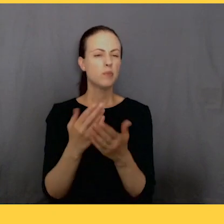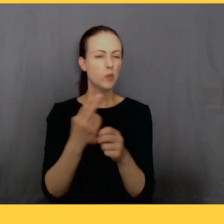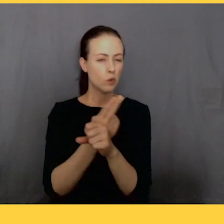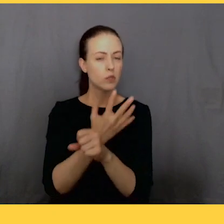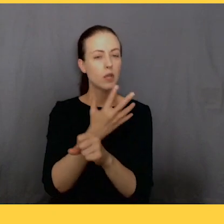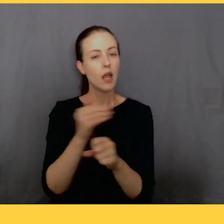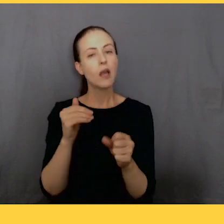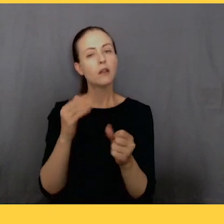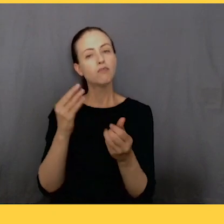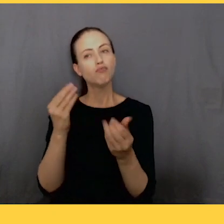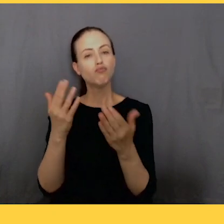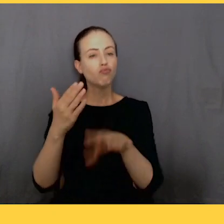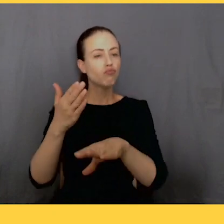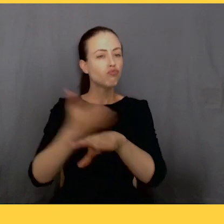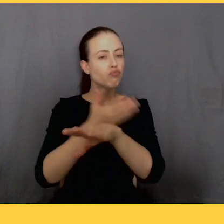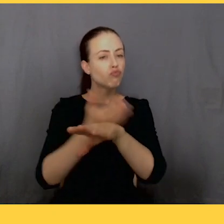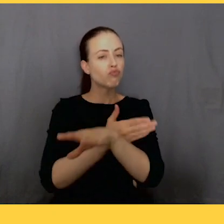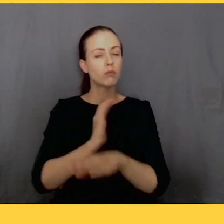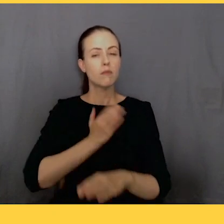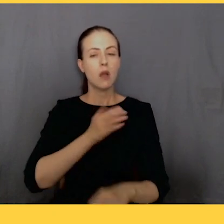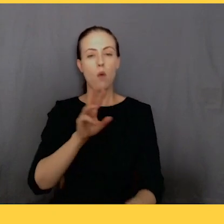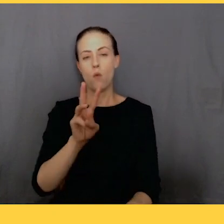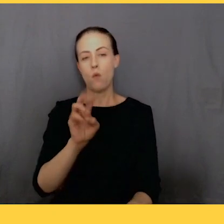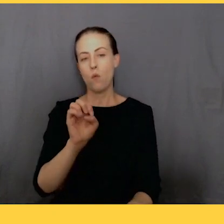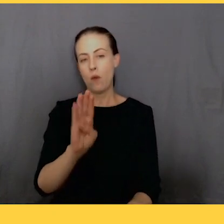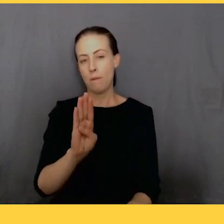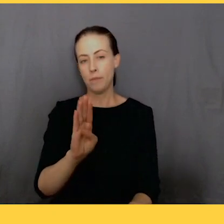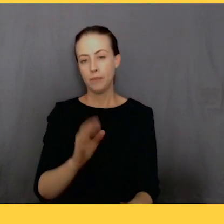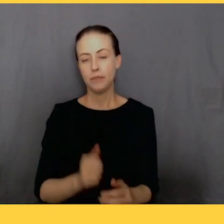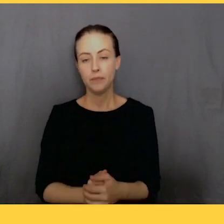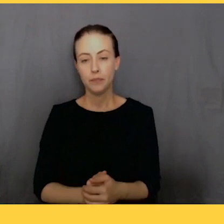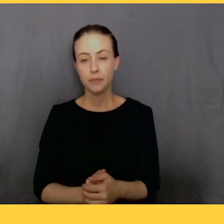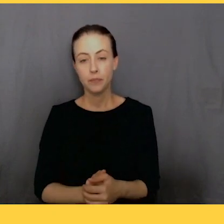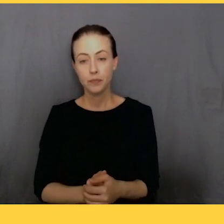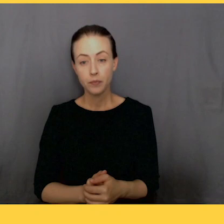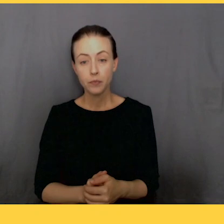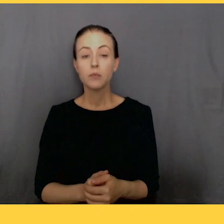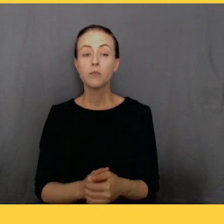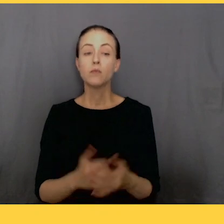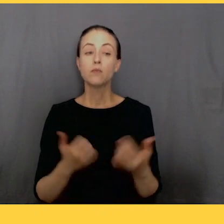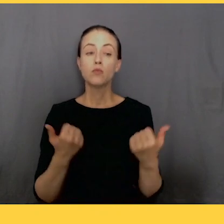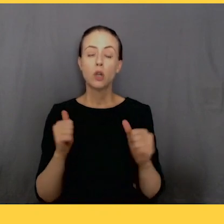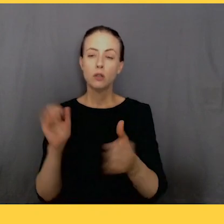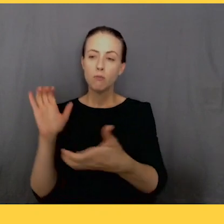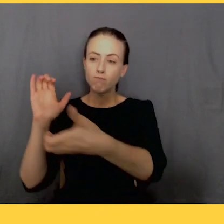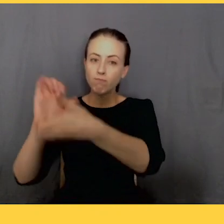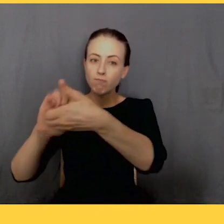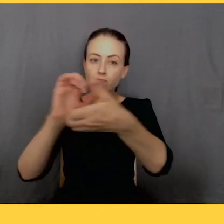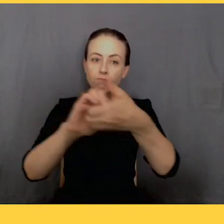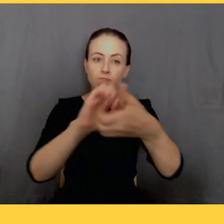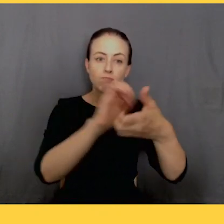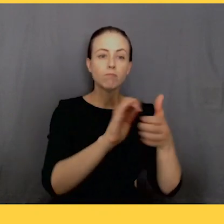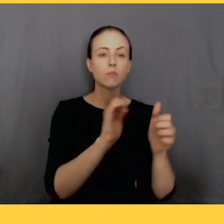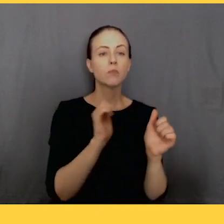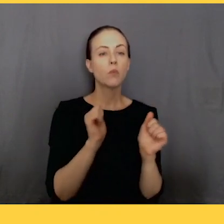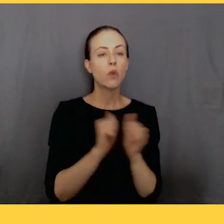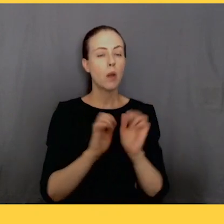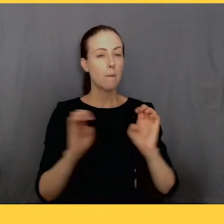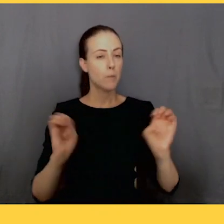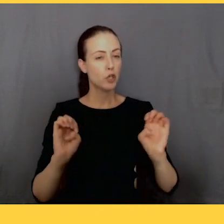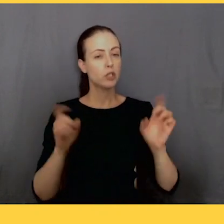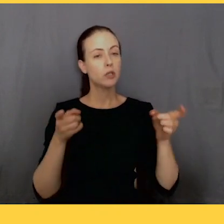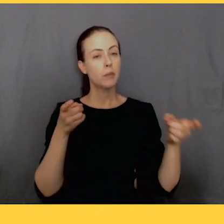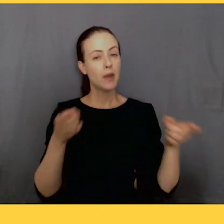available resources. We're looking to accelerate coordination with county and state emergency management officials to